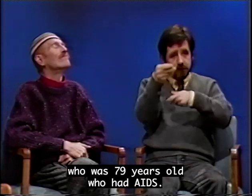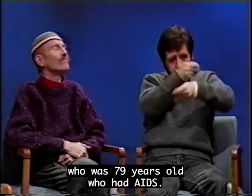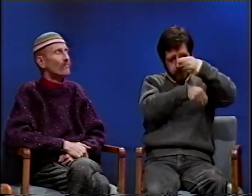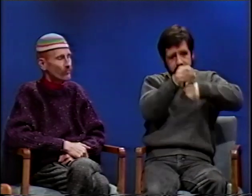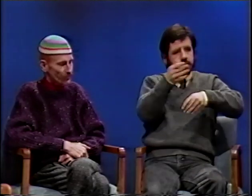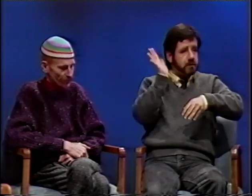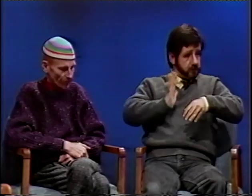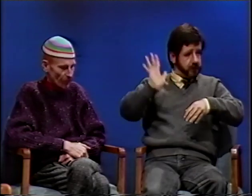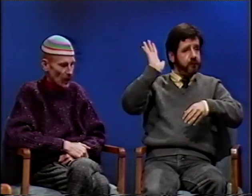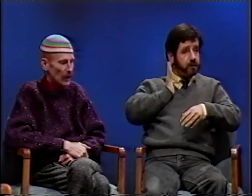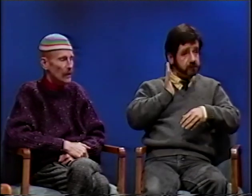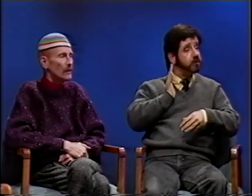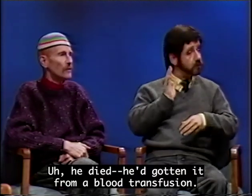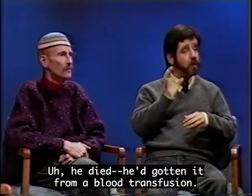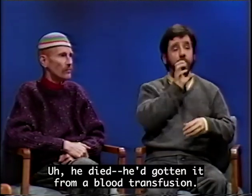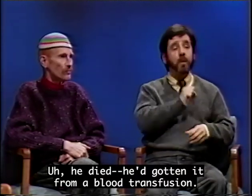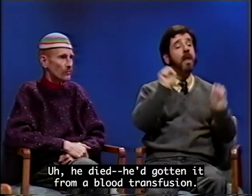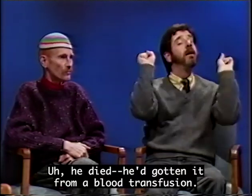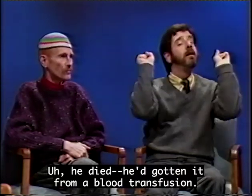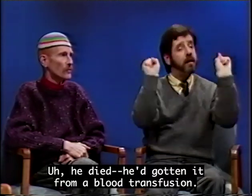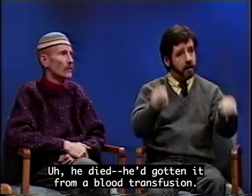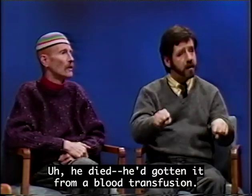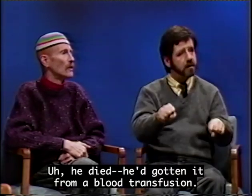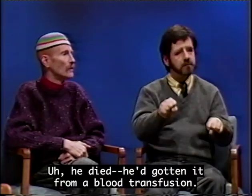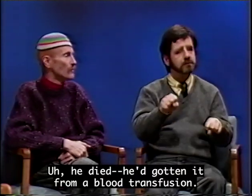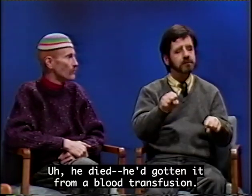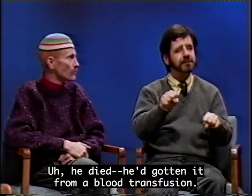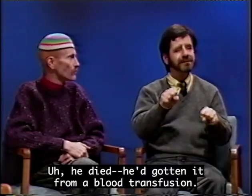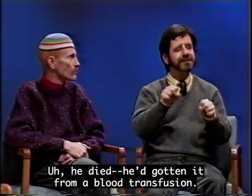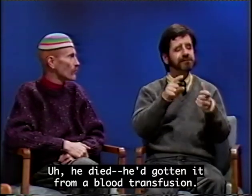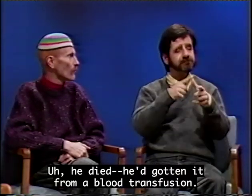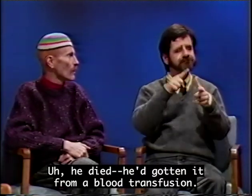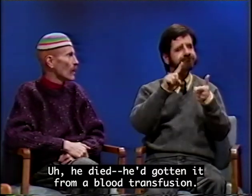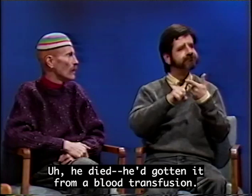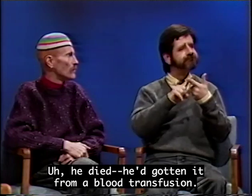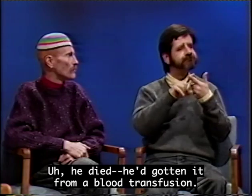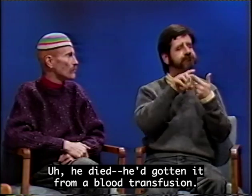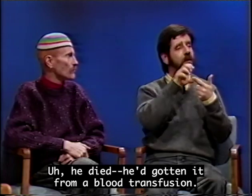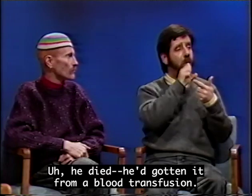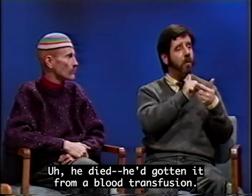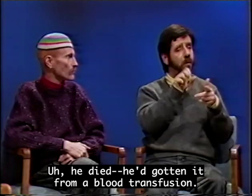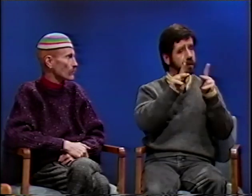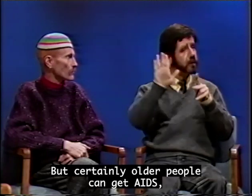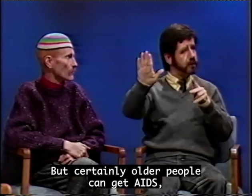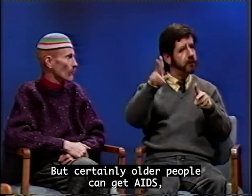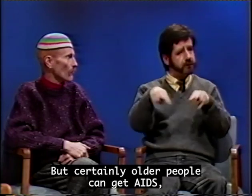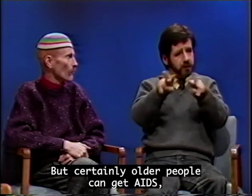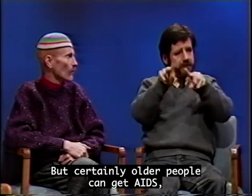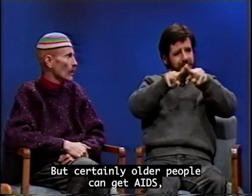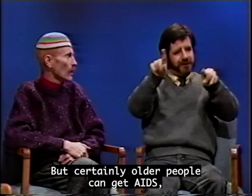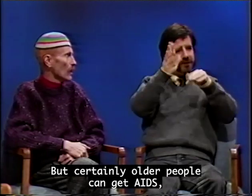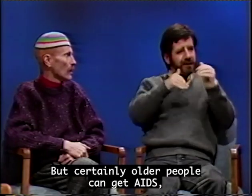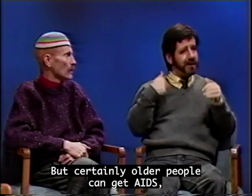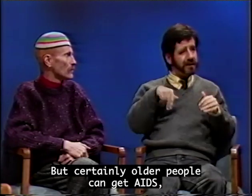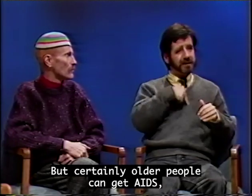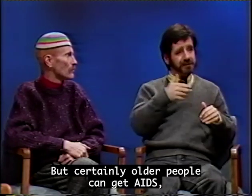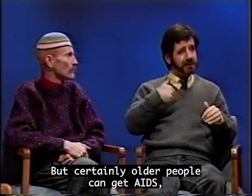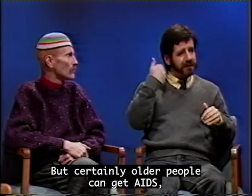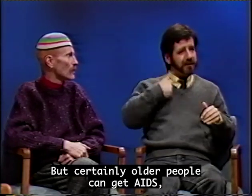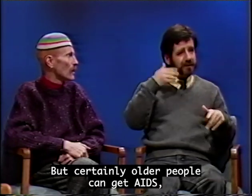AIDS. He died. He'd gotten it from a blood transfusion. But certainly older people can